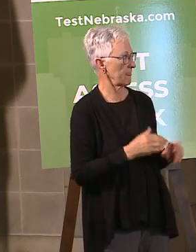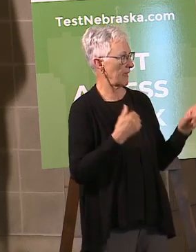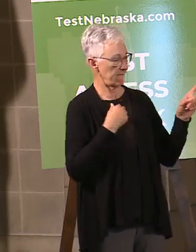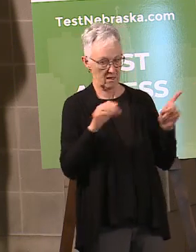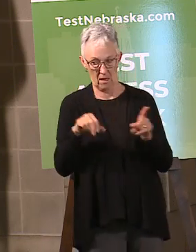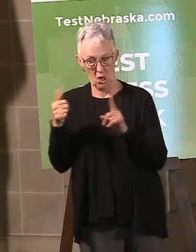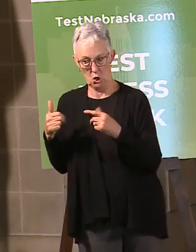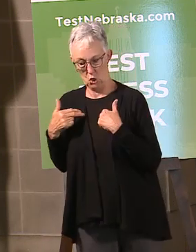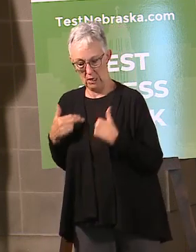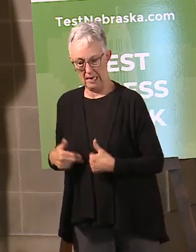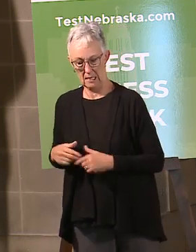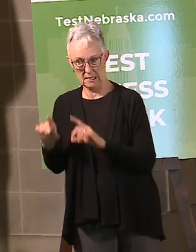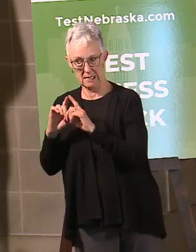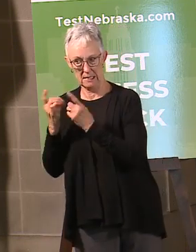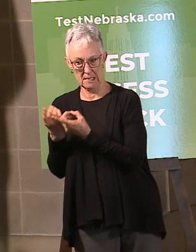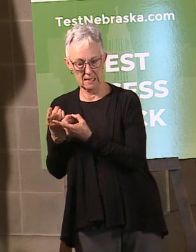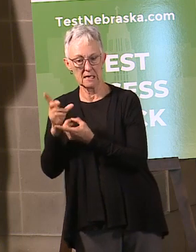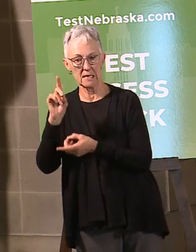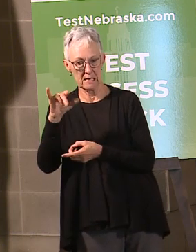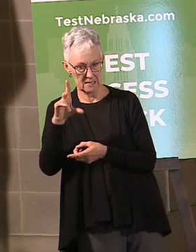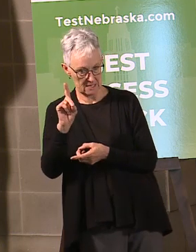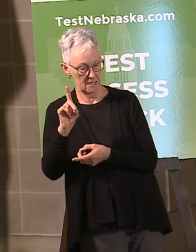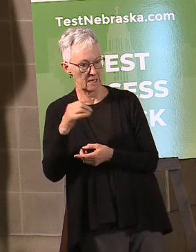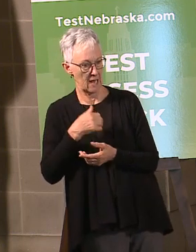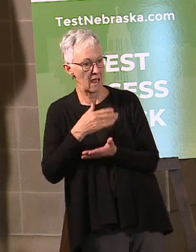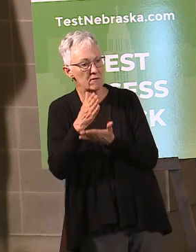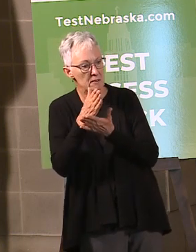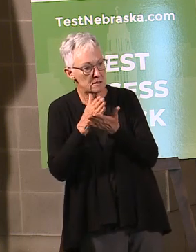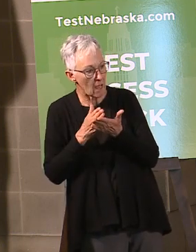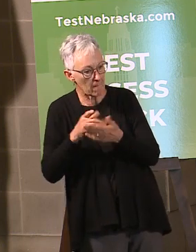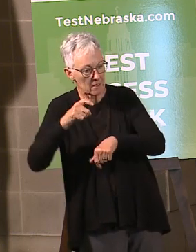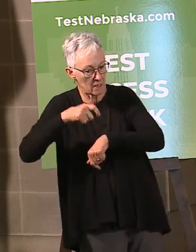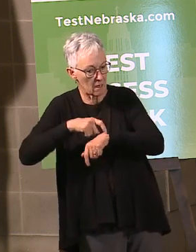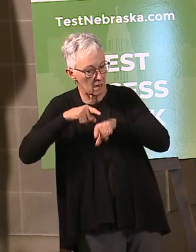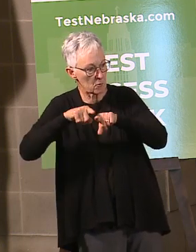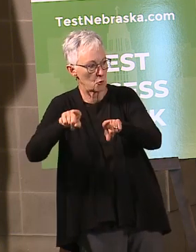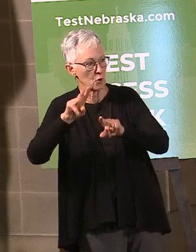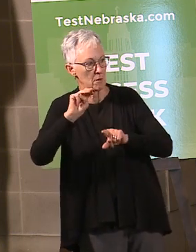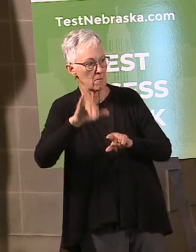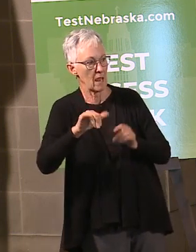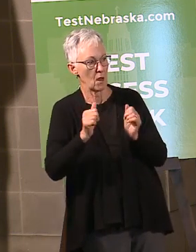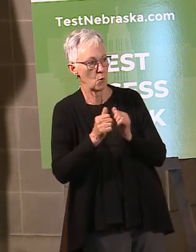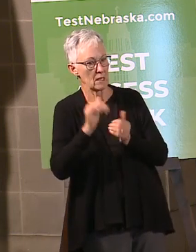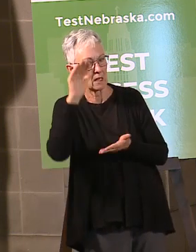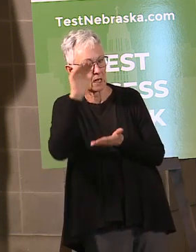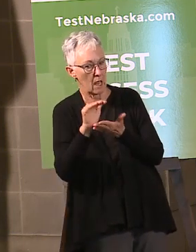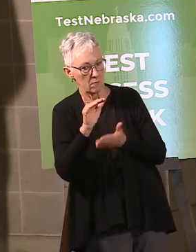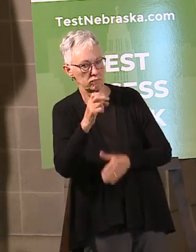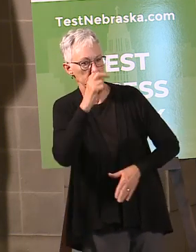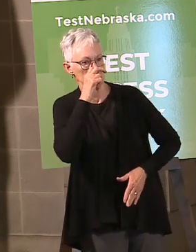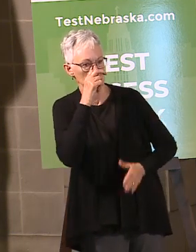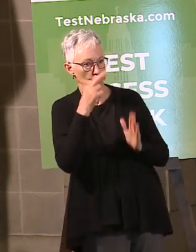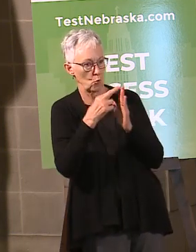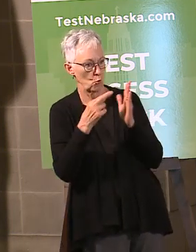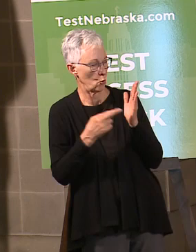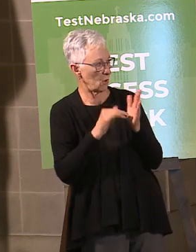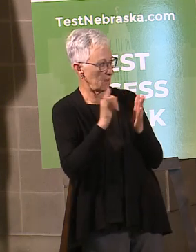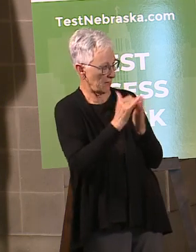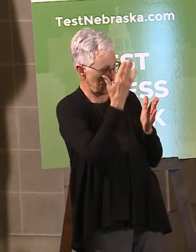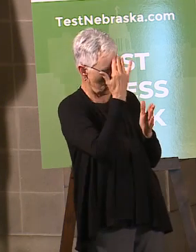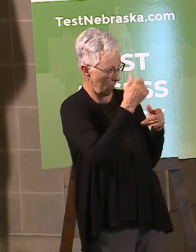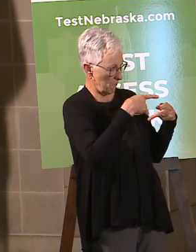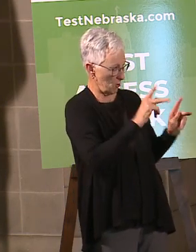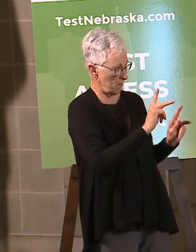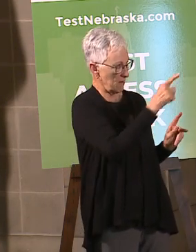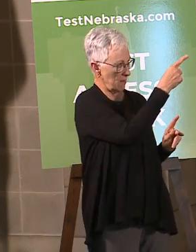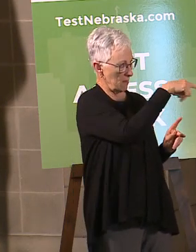some time, at least in May, with the relaxed restrictions. And that's why they're taking the step into phase 2 as we go into